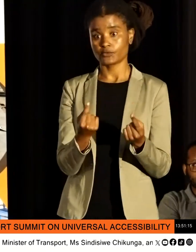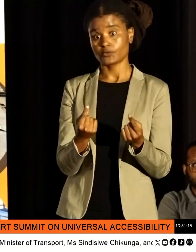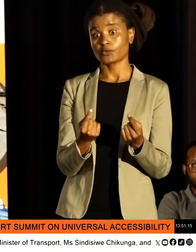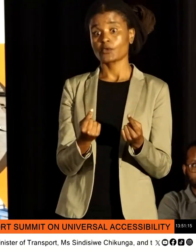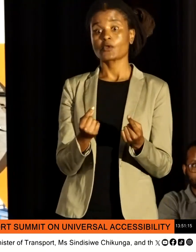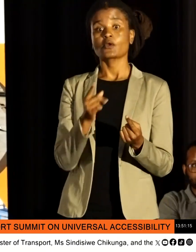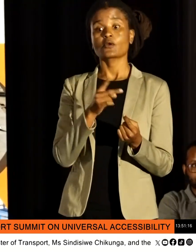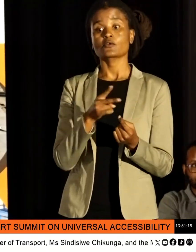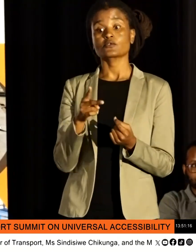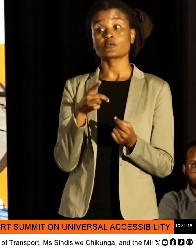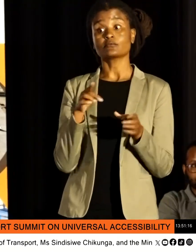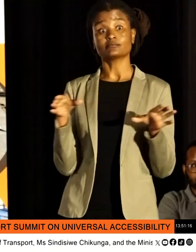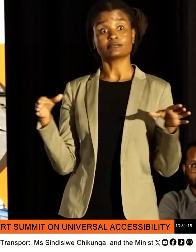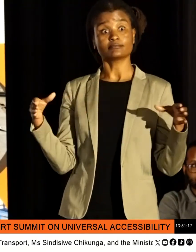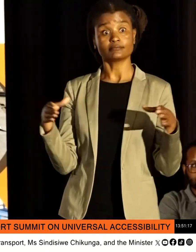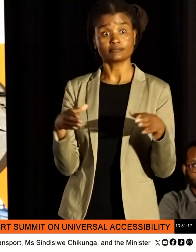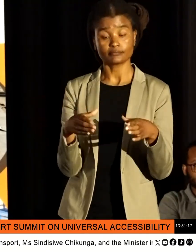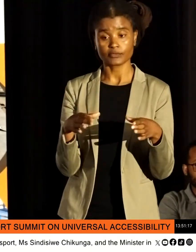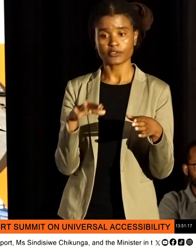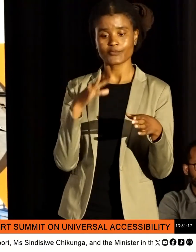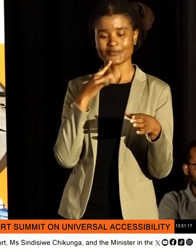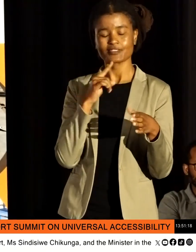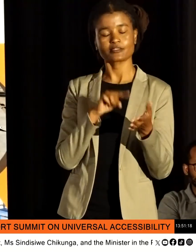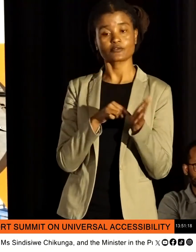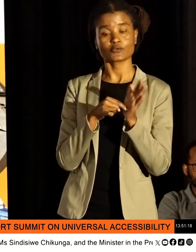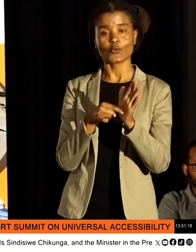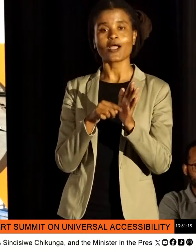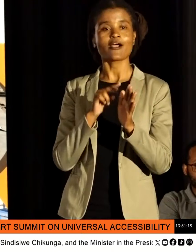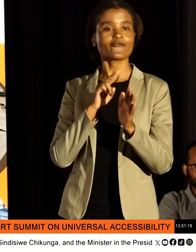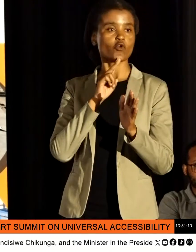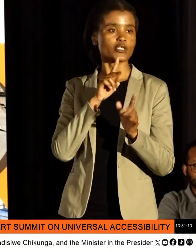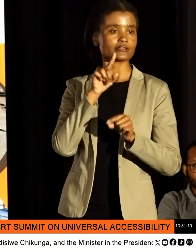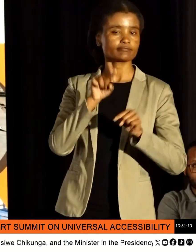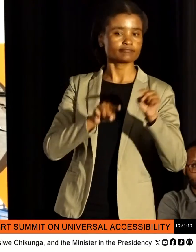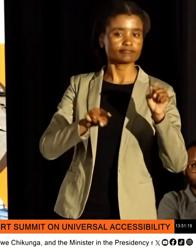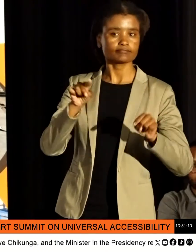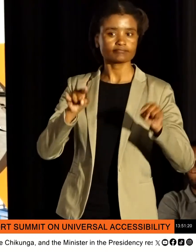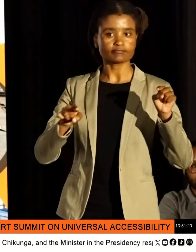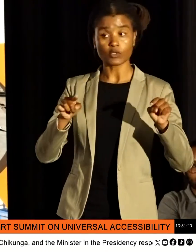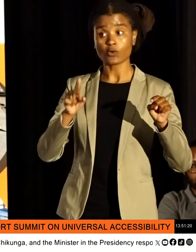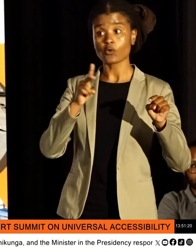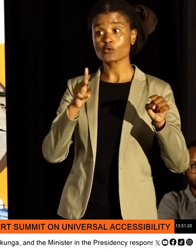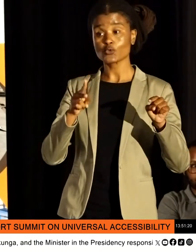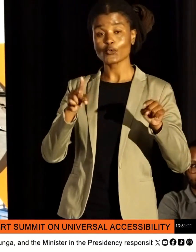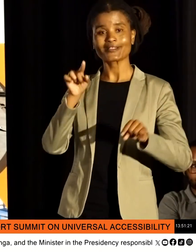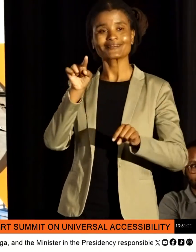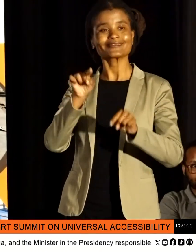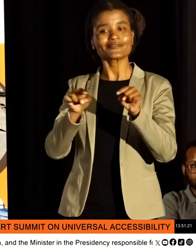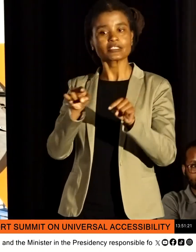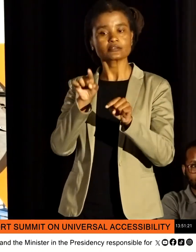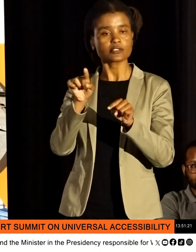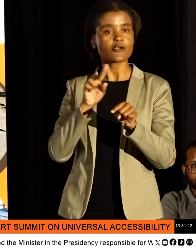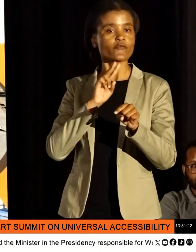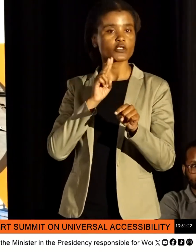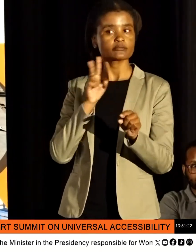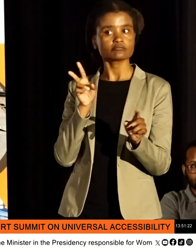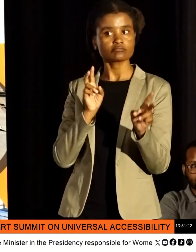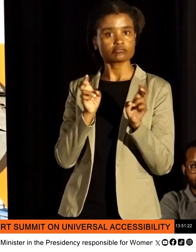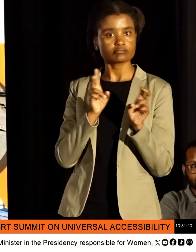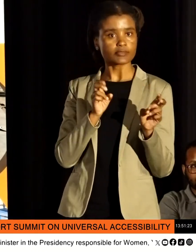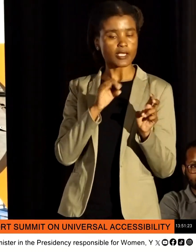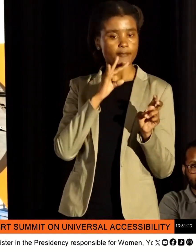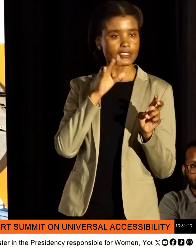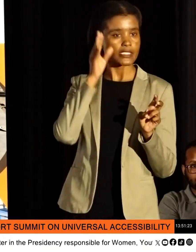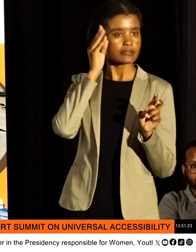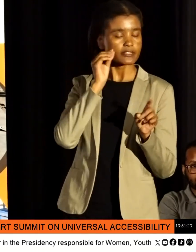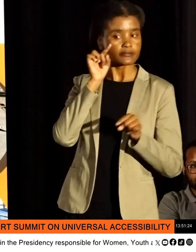gathering comprises a diverse array of voices, and each perspective brings unique insights and experiences to the